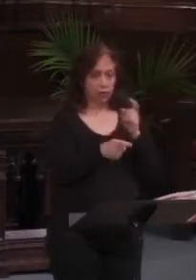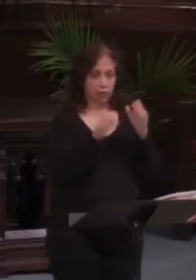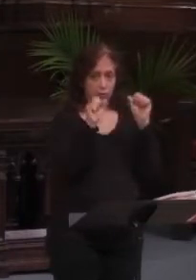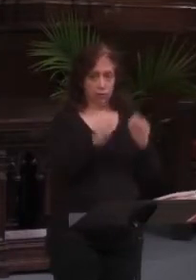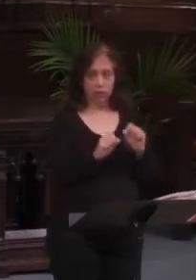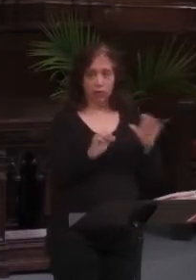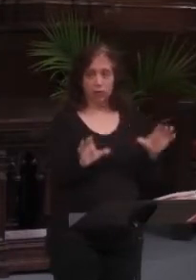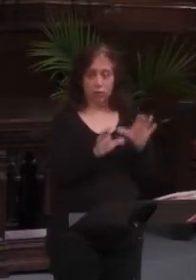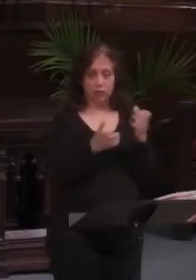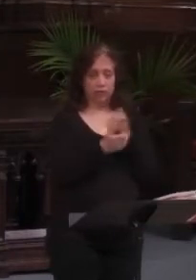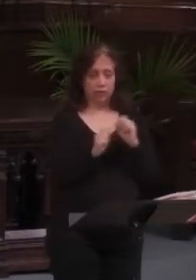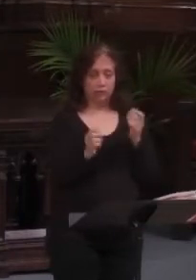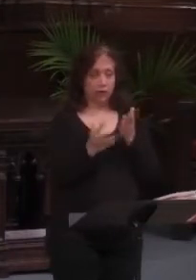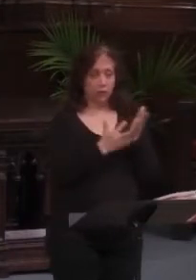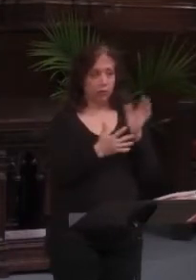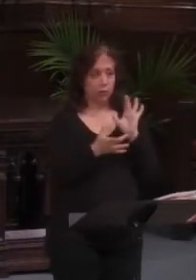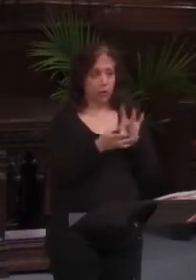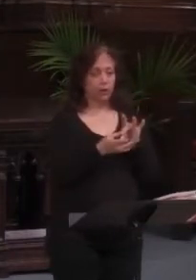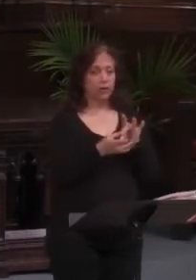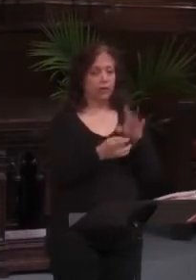so safely through a link at